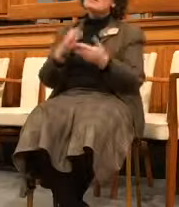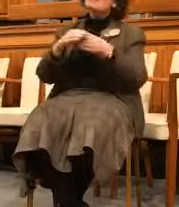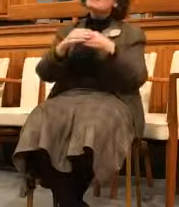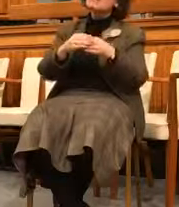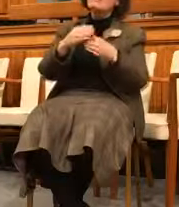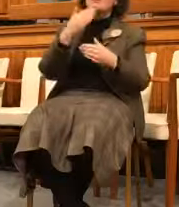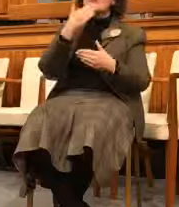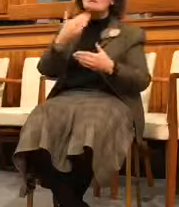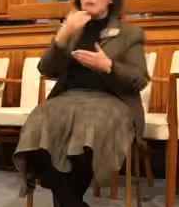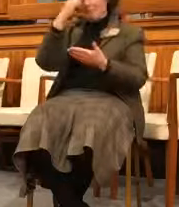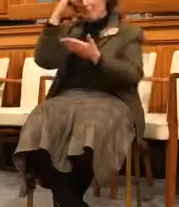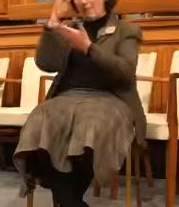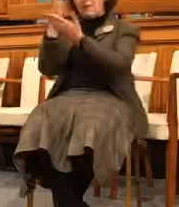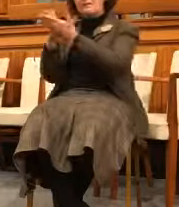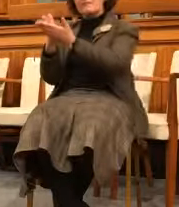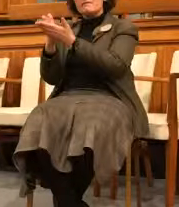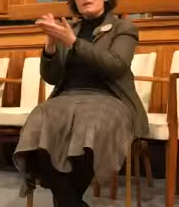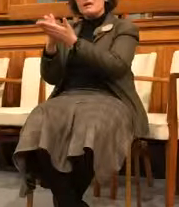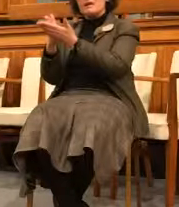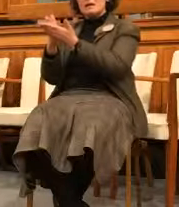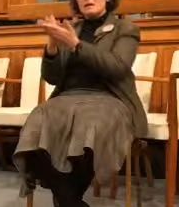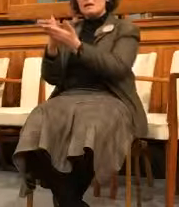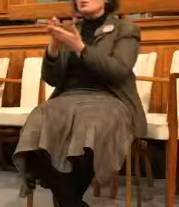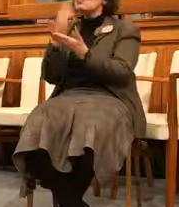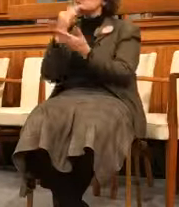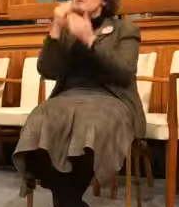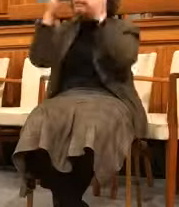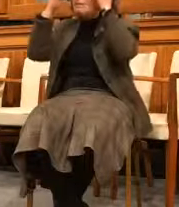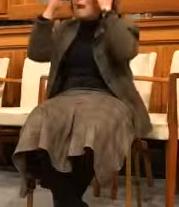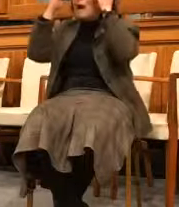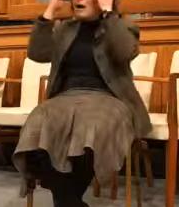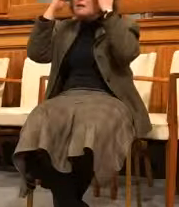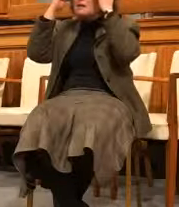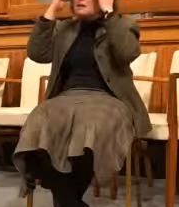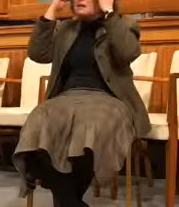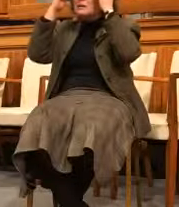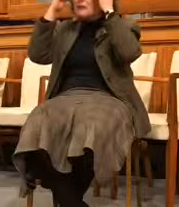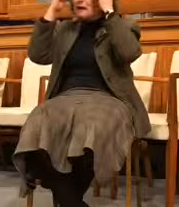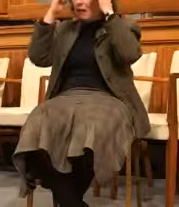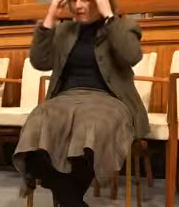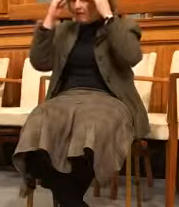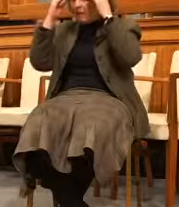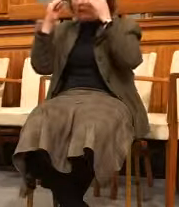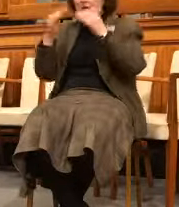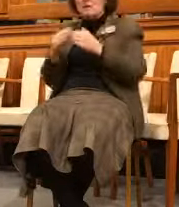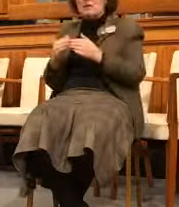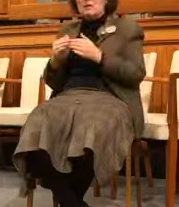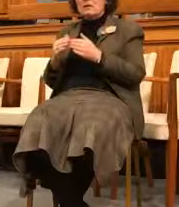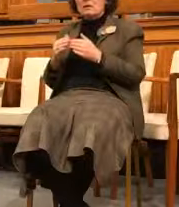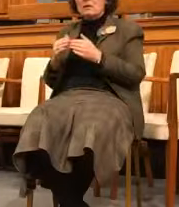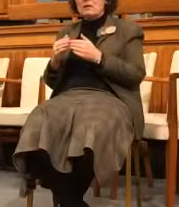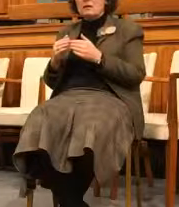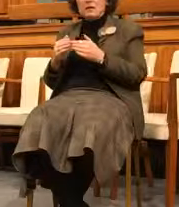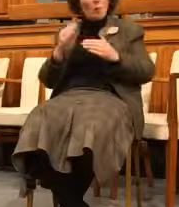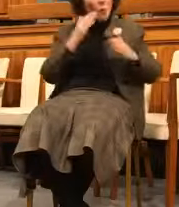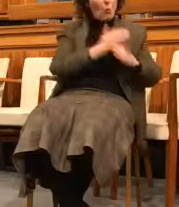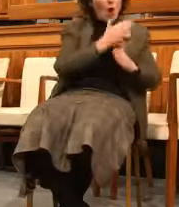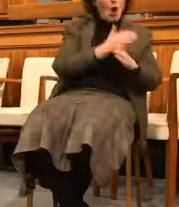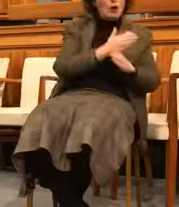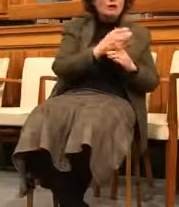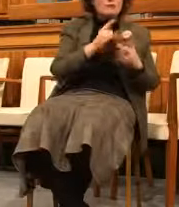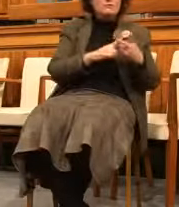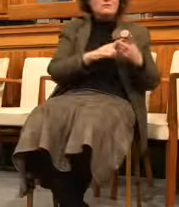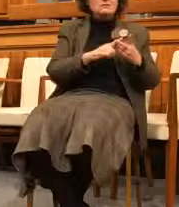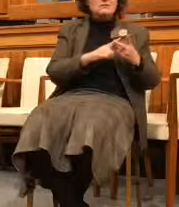Believing is about the understanding. It's believing, not by works, not